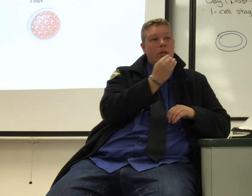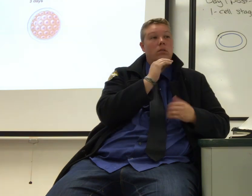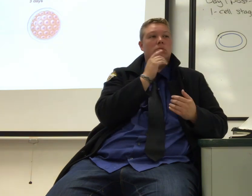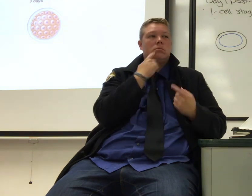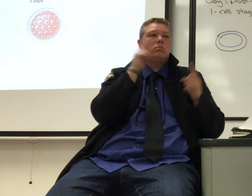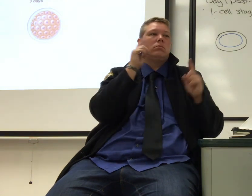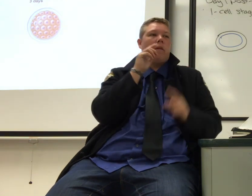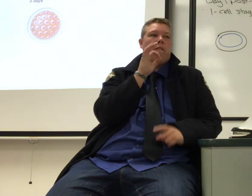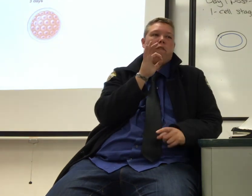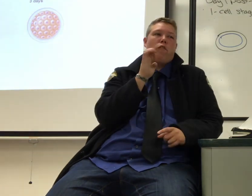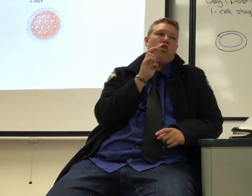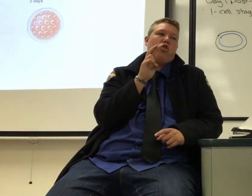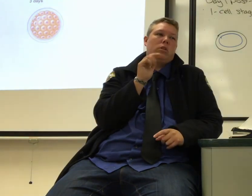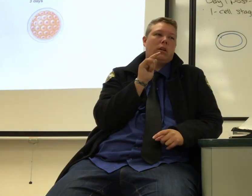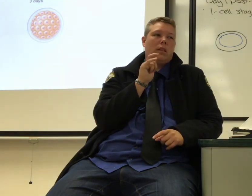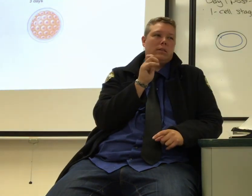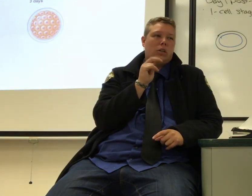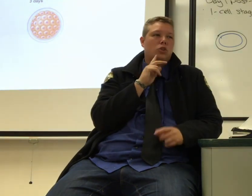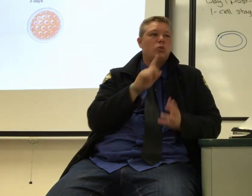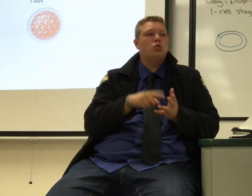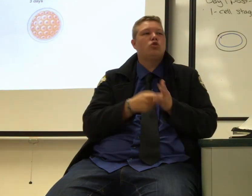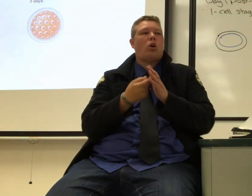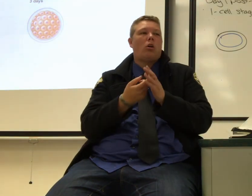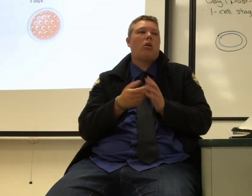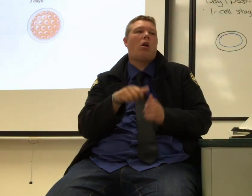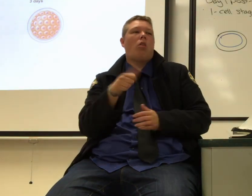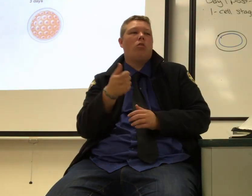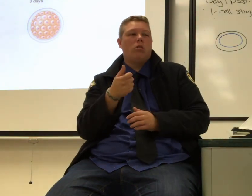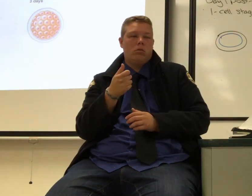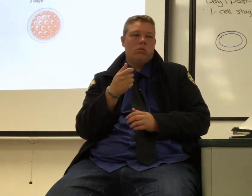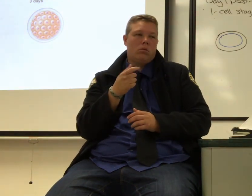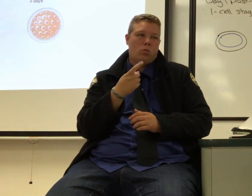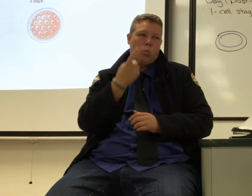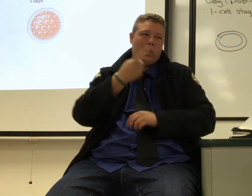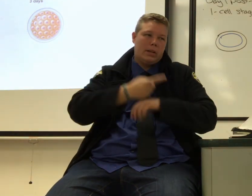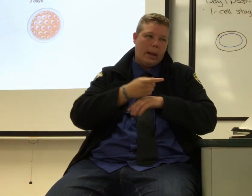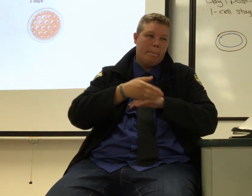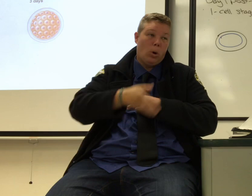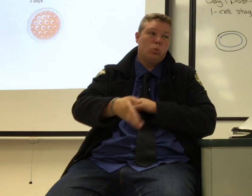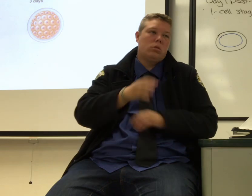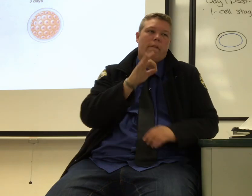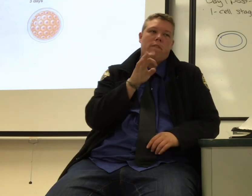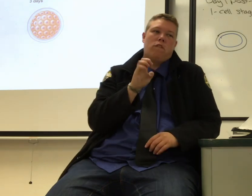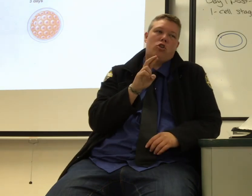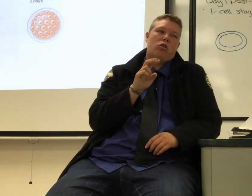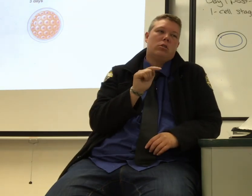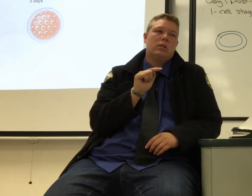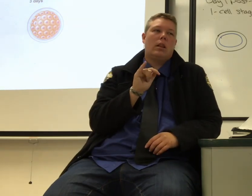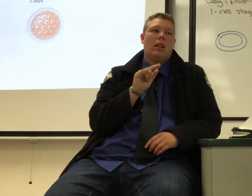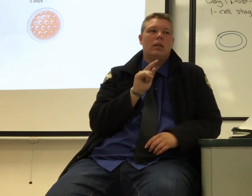Okay. Get the third day, that's called the Moyla stage of development.